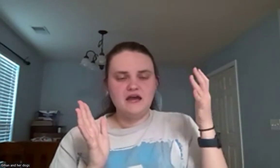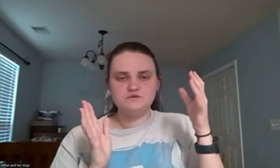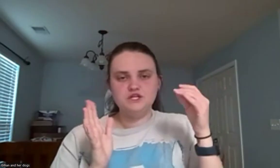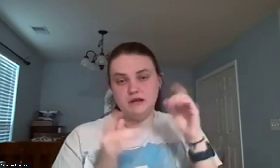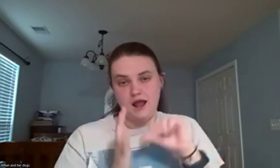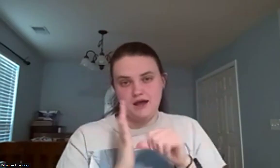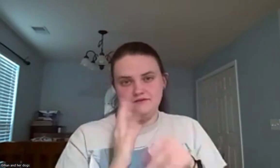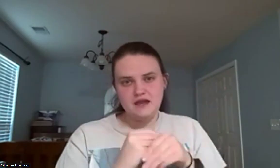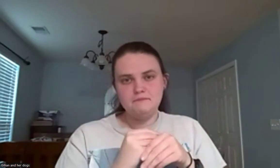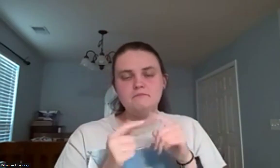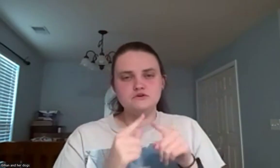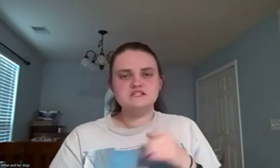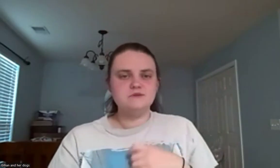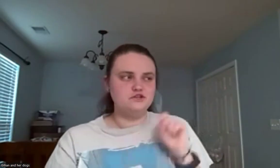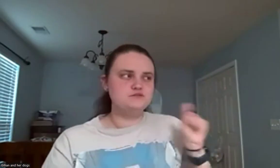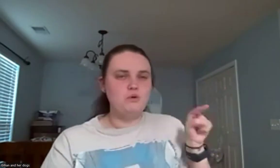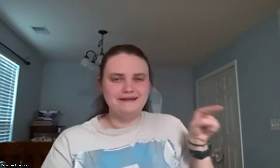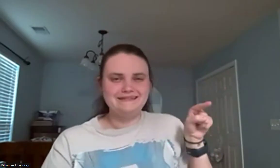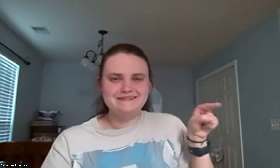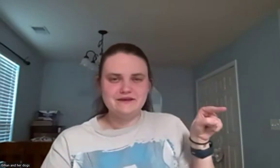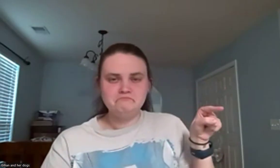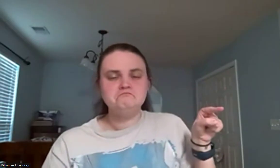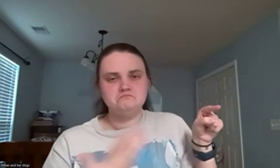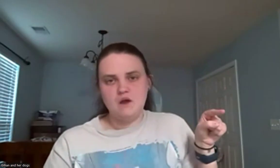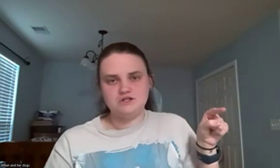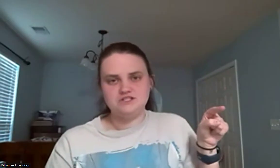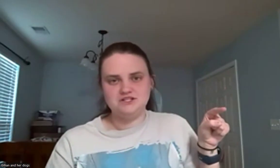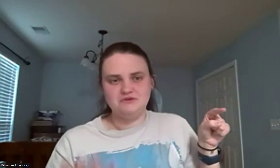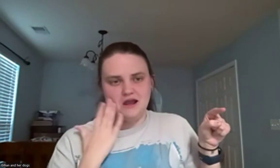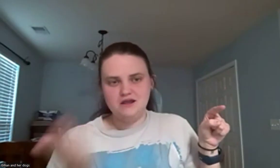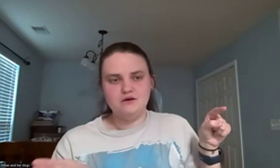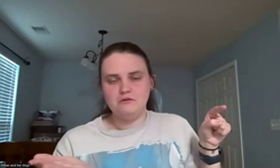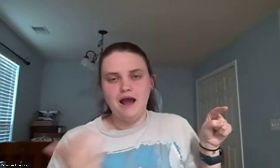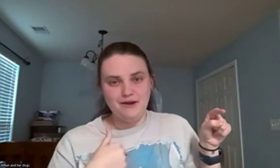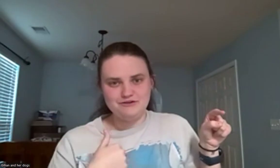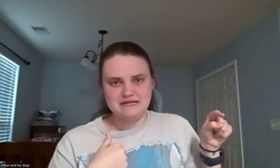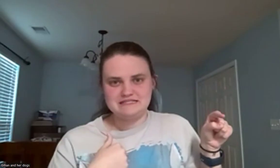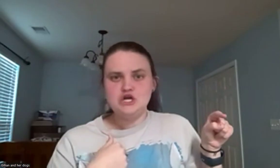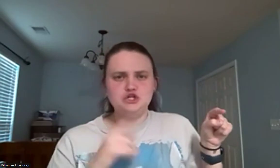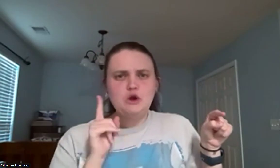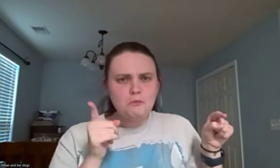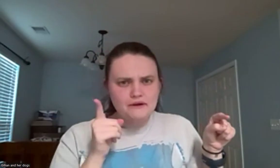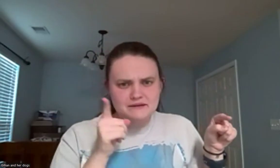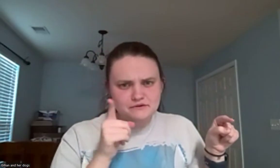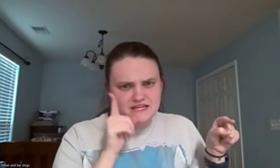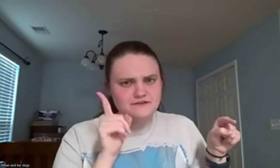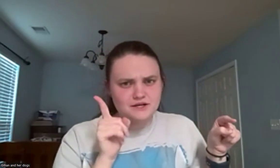when you would add that. But most of the time, if you're just pointing to them, that works too. I know I was raised, you don't point at people, that's very